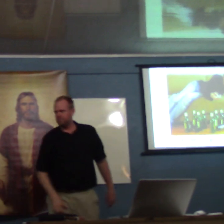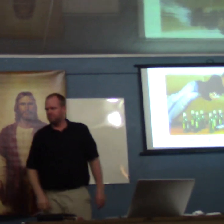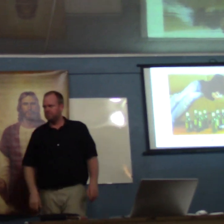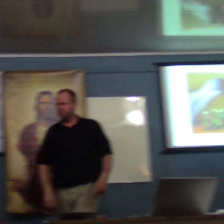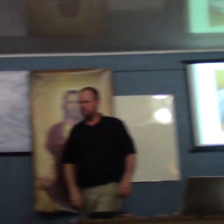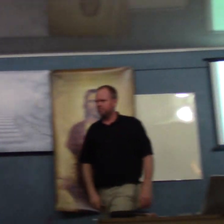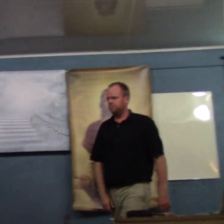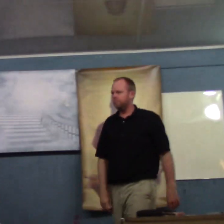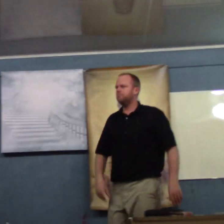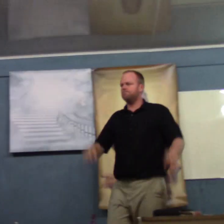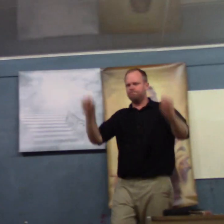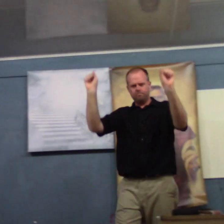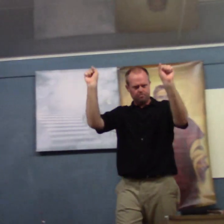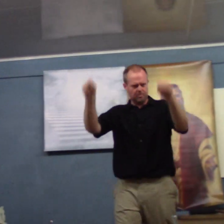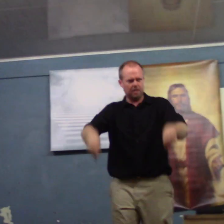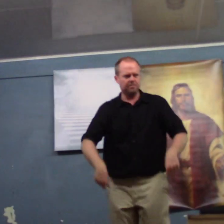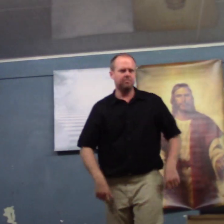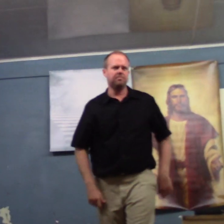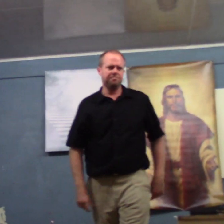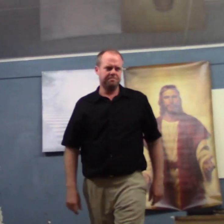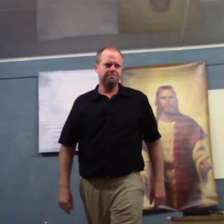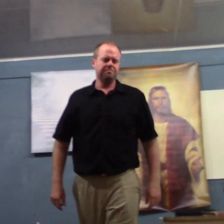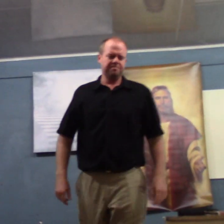Yes, there is a way. He can.